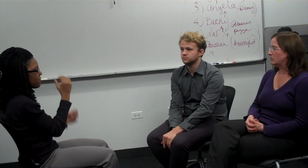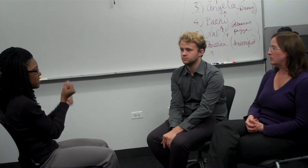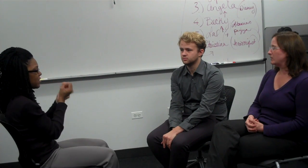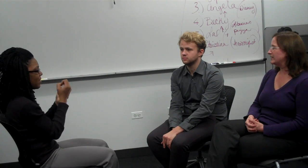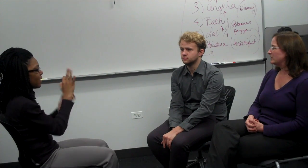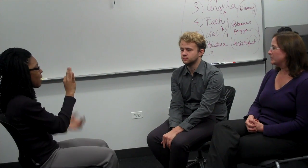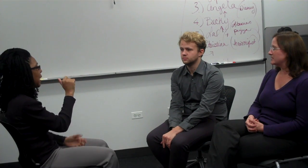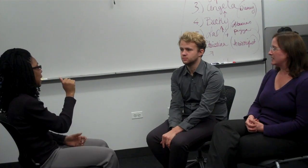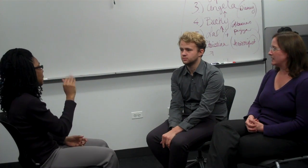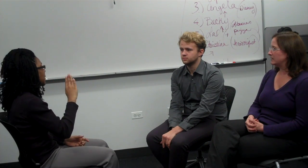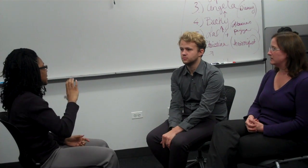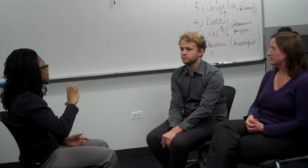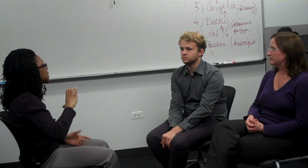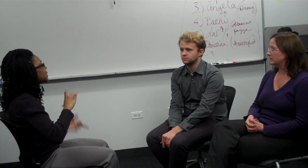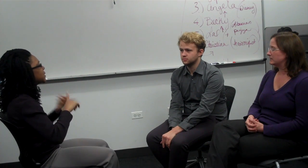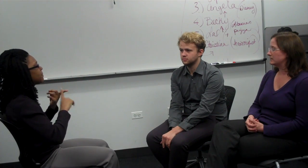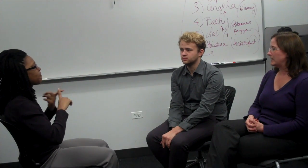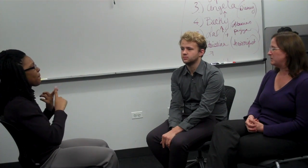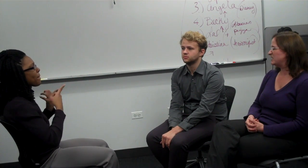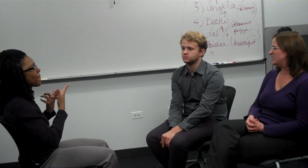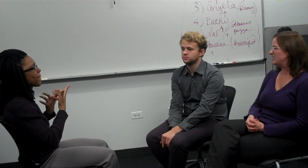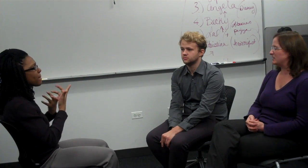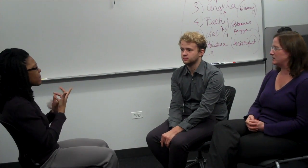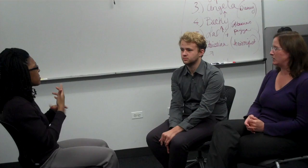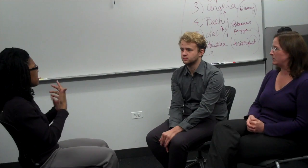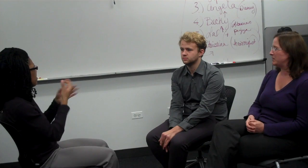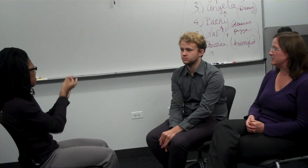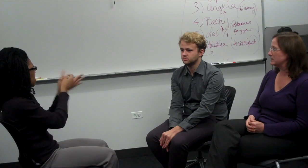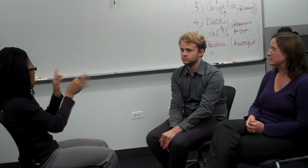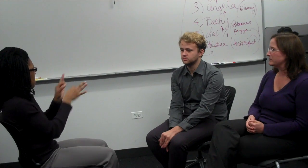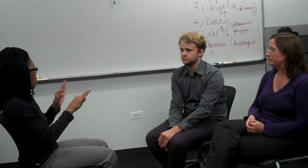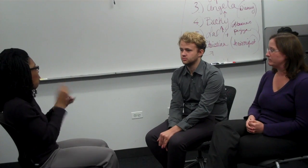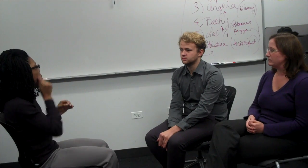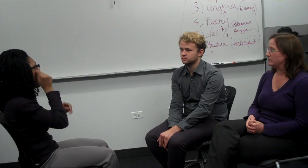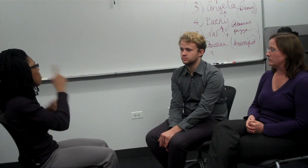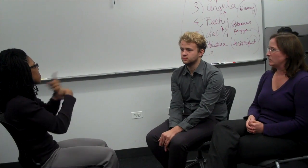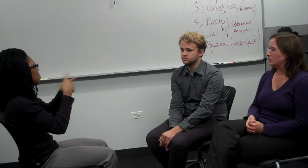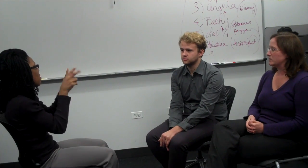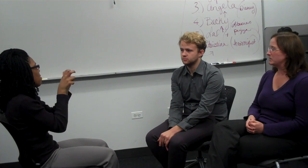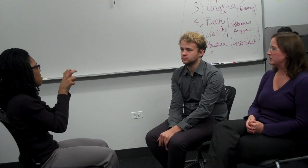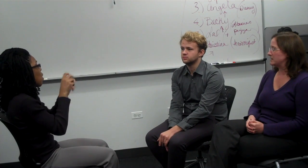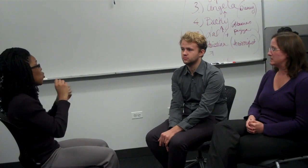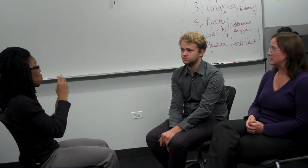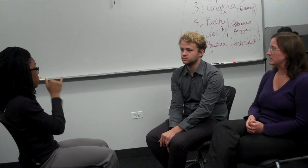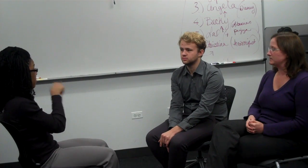who know a little bit of sign, ABCs, you know, the basics, or simple sentences.